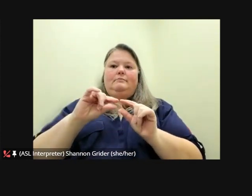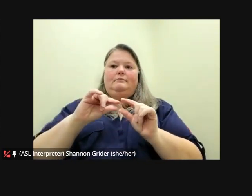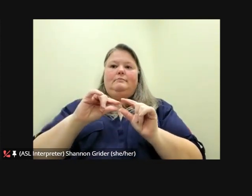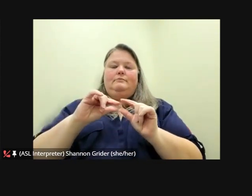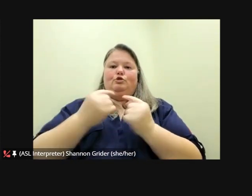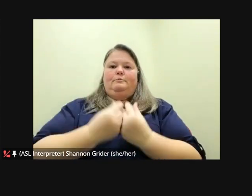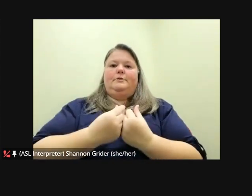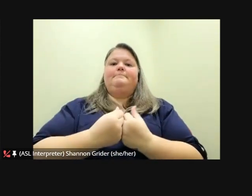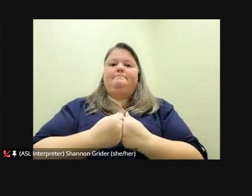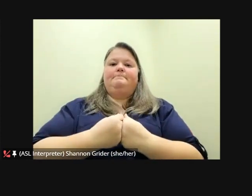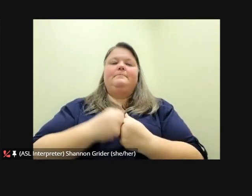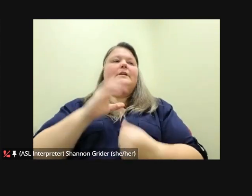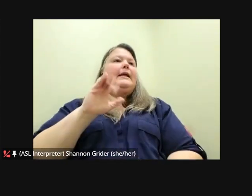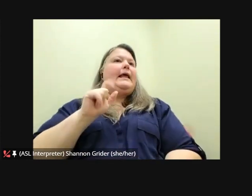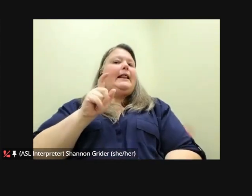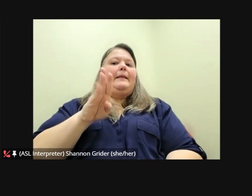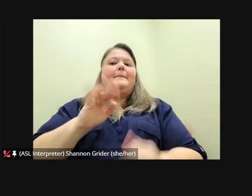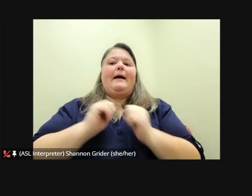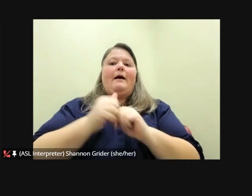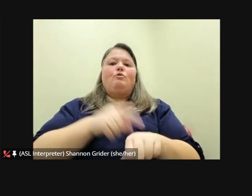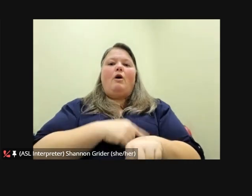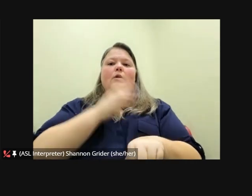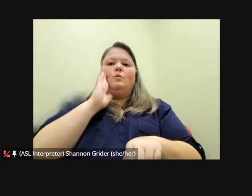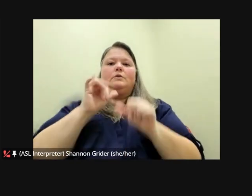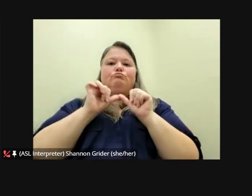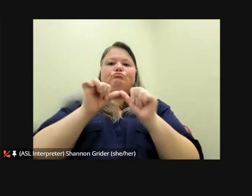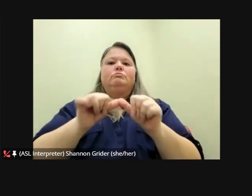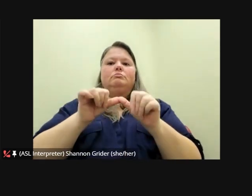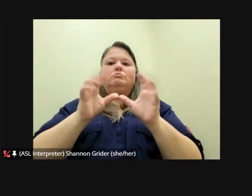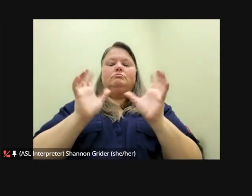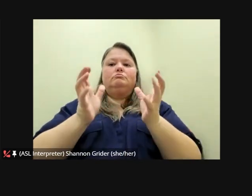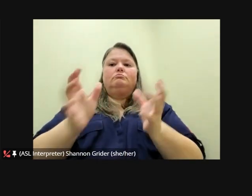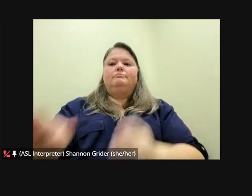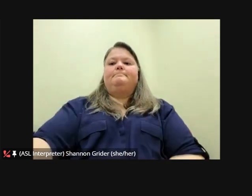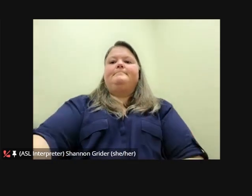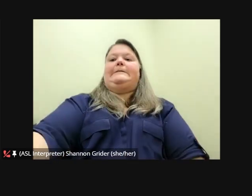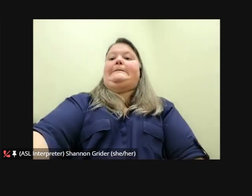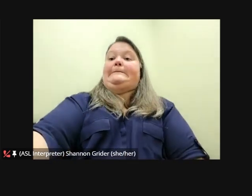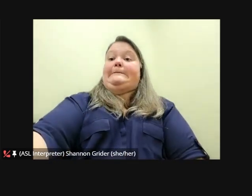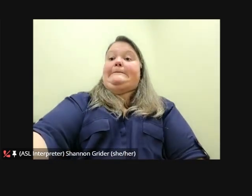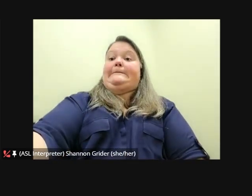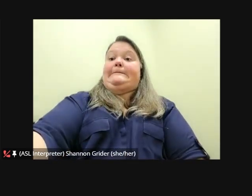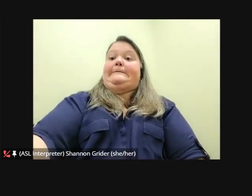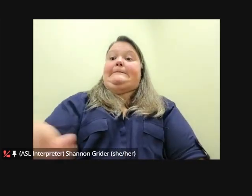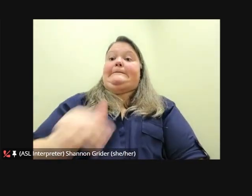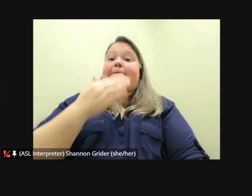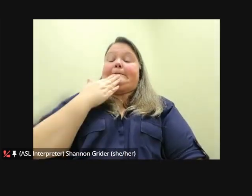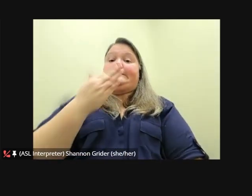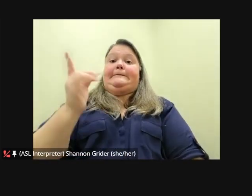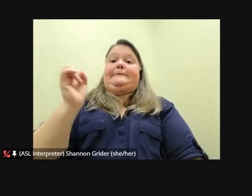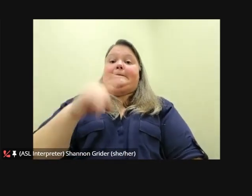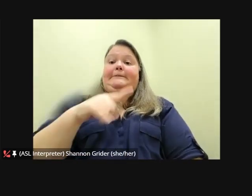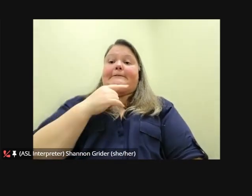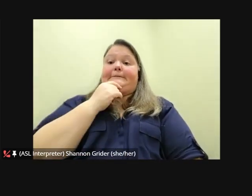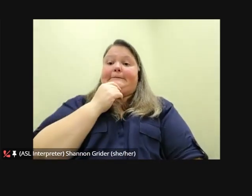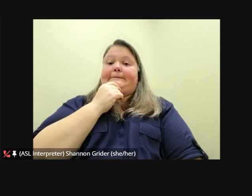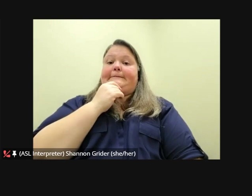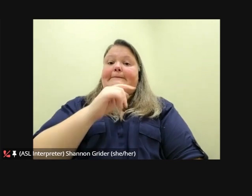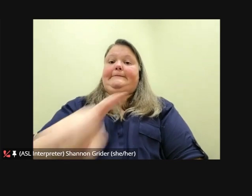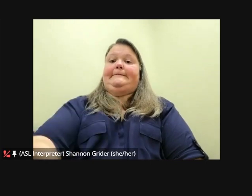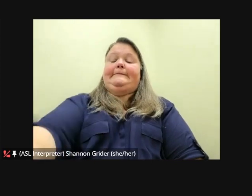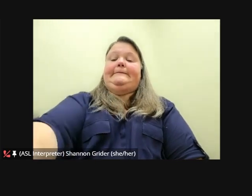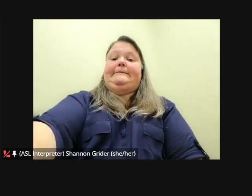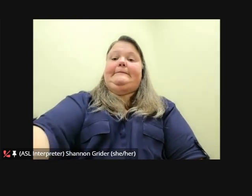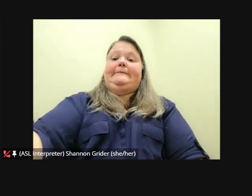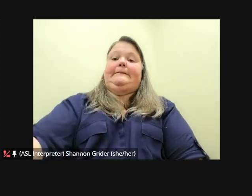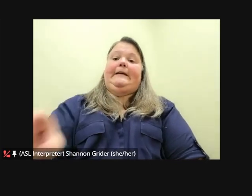how long would you like the groups to go for? That is a really good question. And I'm actually going to draw on Meredith's and Dr. Brewer's advice for